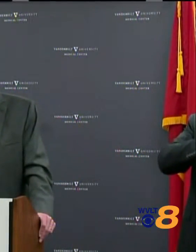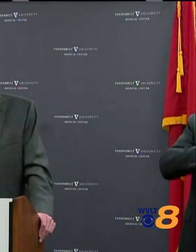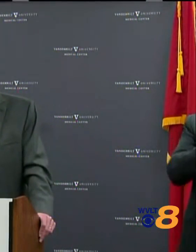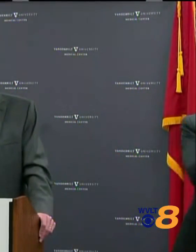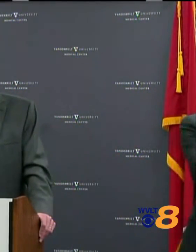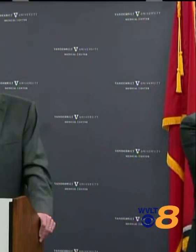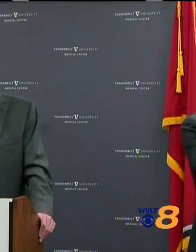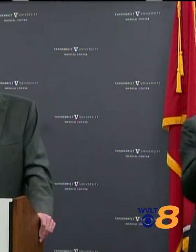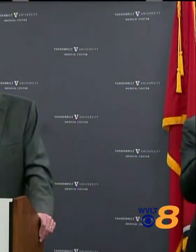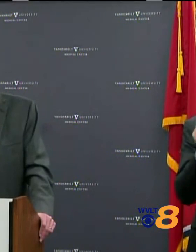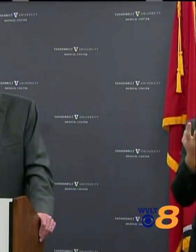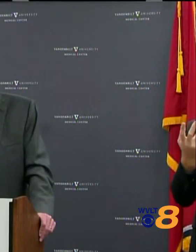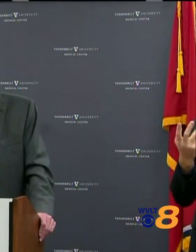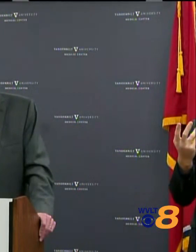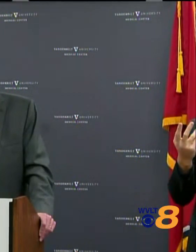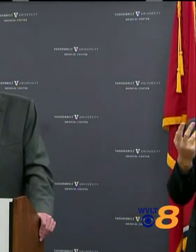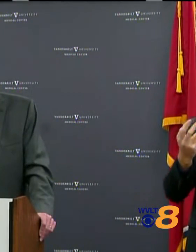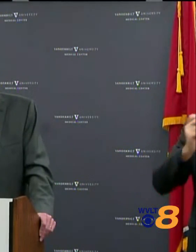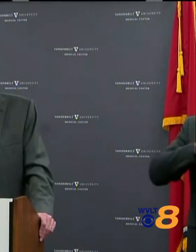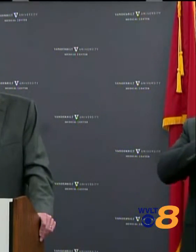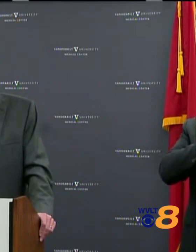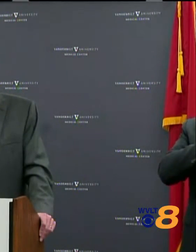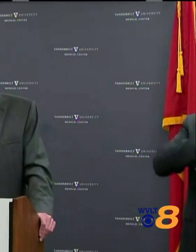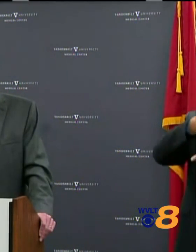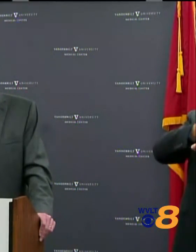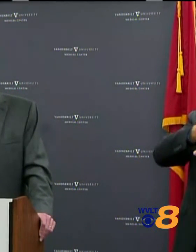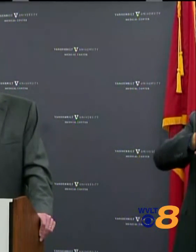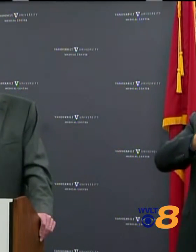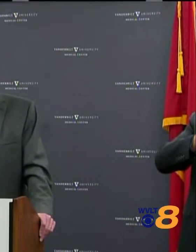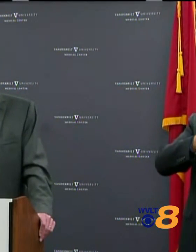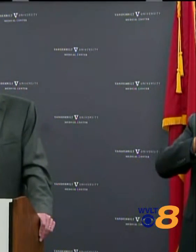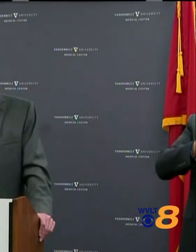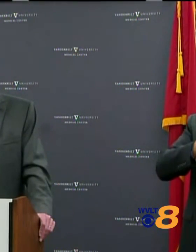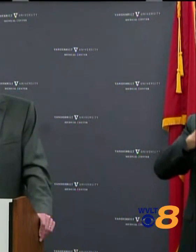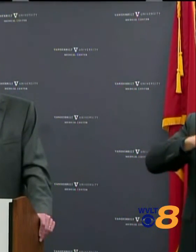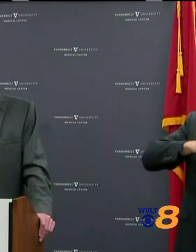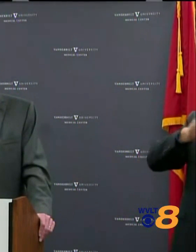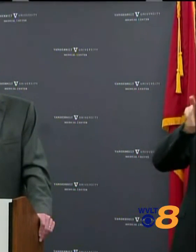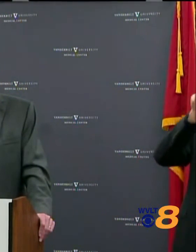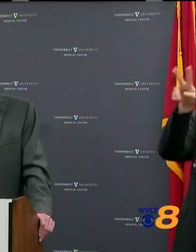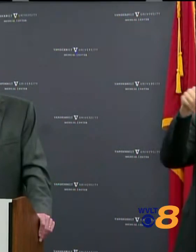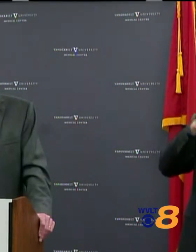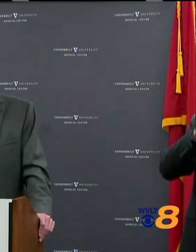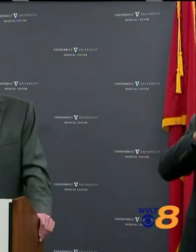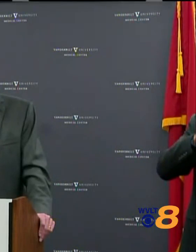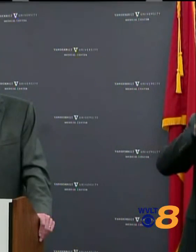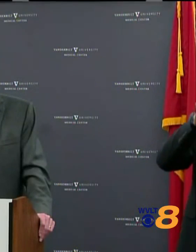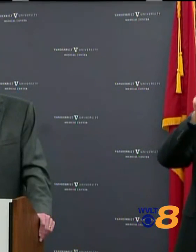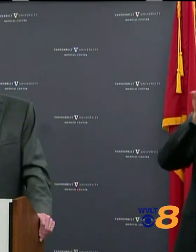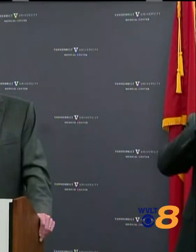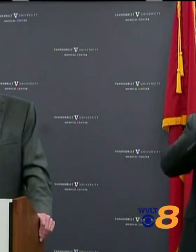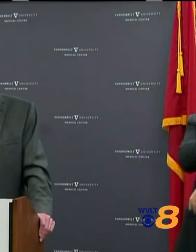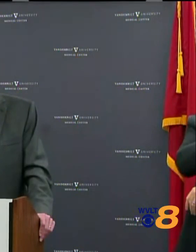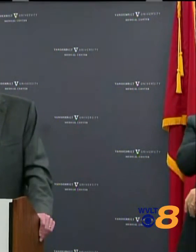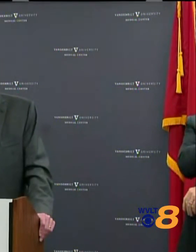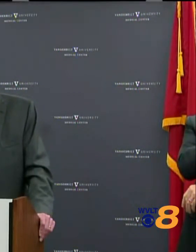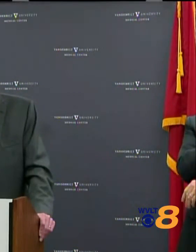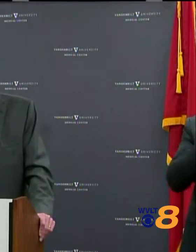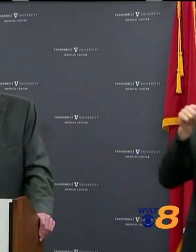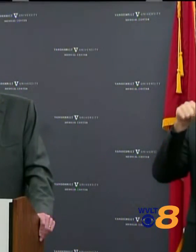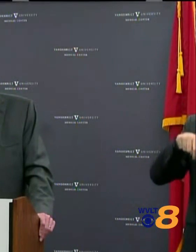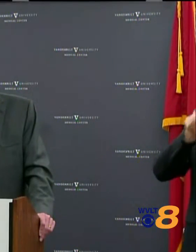Arizona. So we will step out here, take you live to this press conference in Tennessee's state capital of Nashville over at